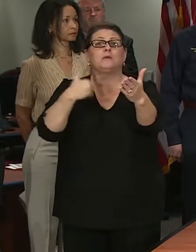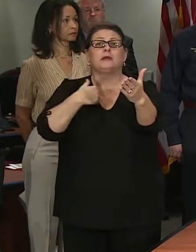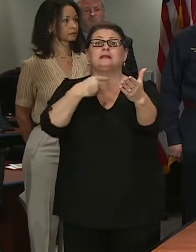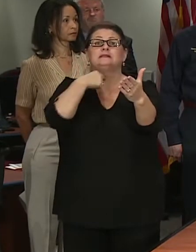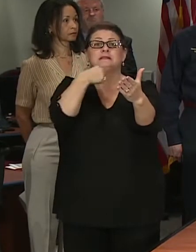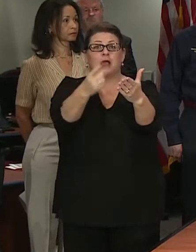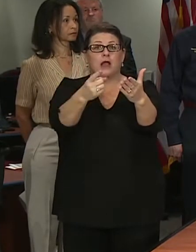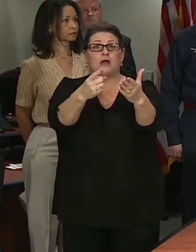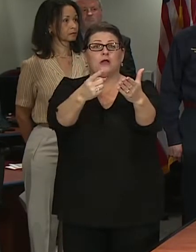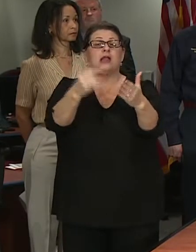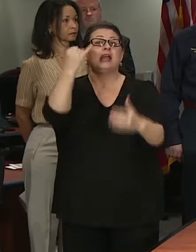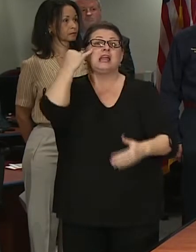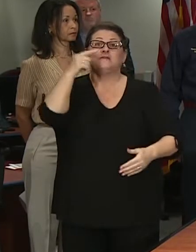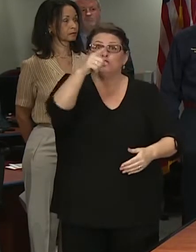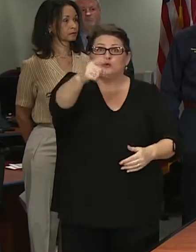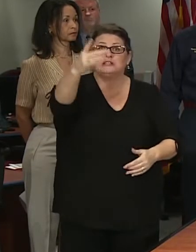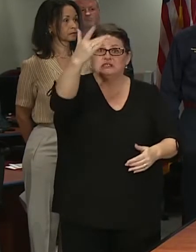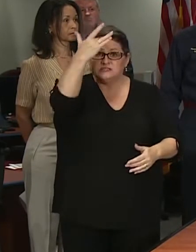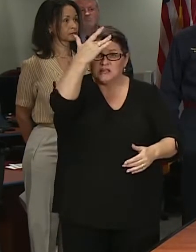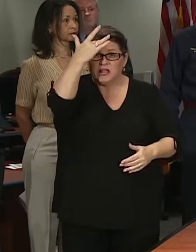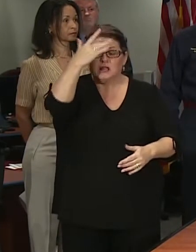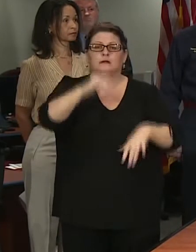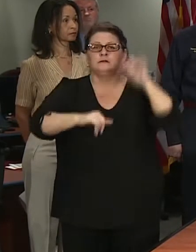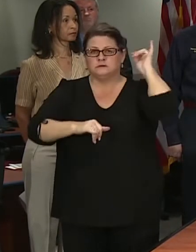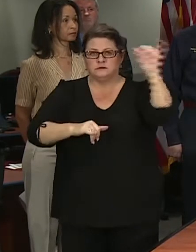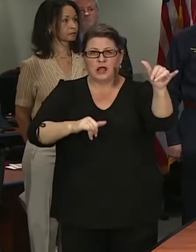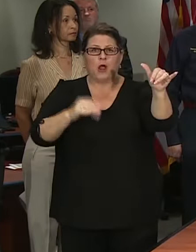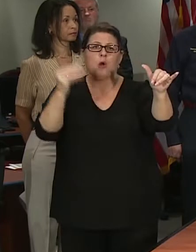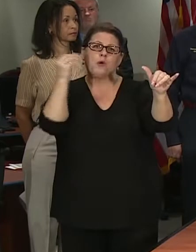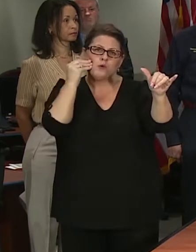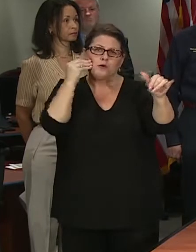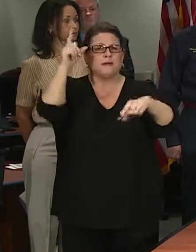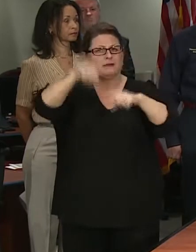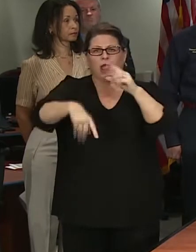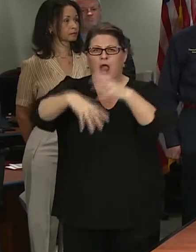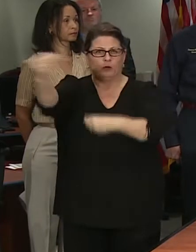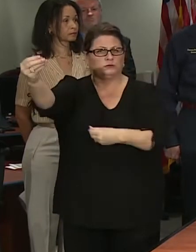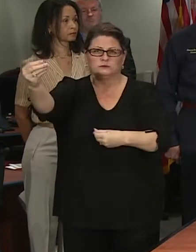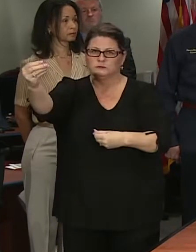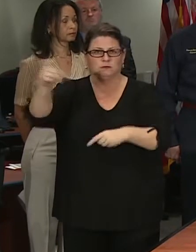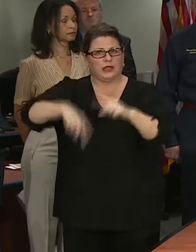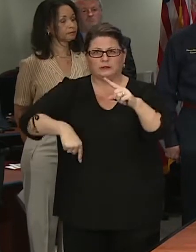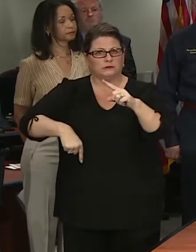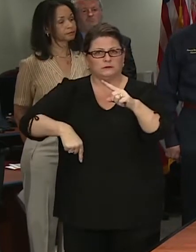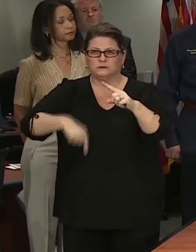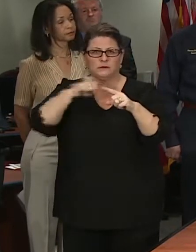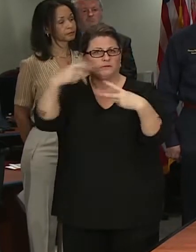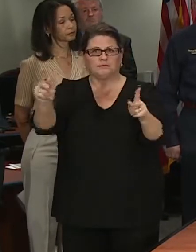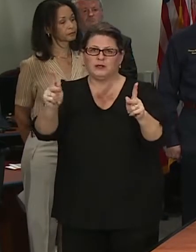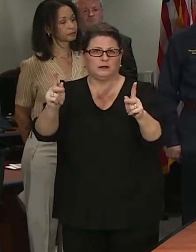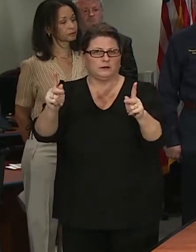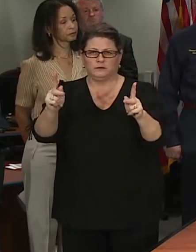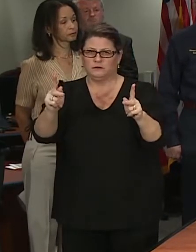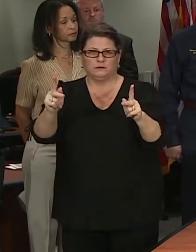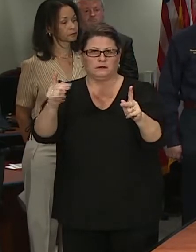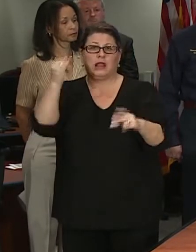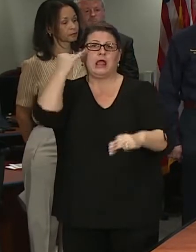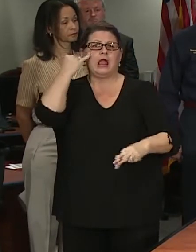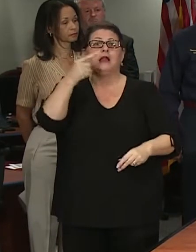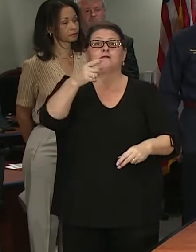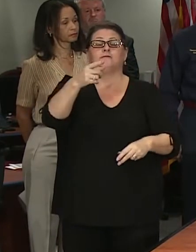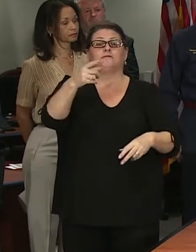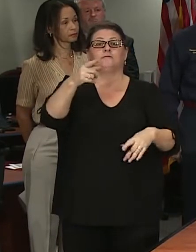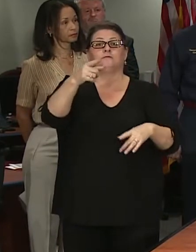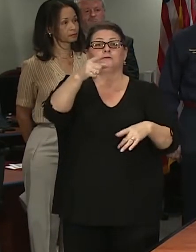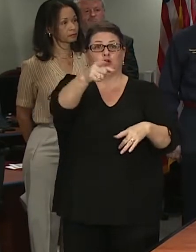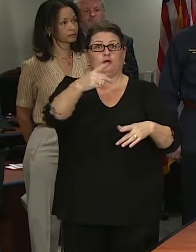public if they are ill. They still need to practice social distancing, stay at home if you're ill. Individuals with symptoms should continue